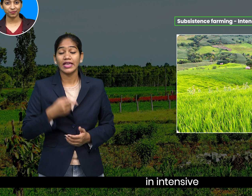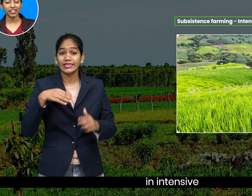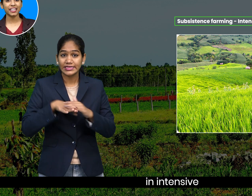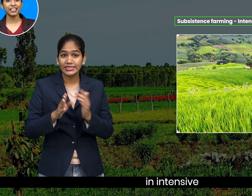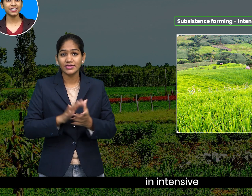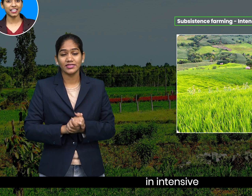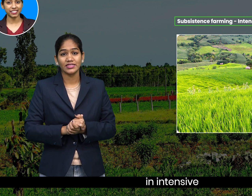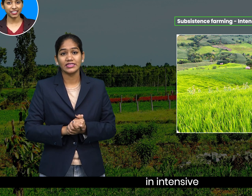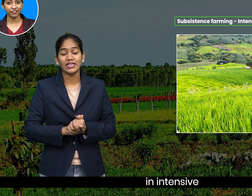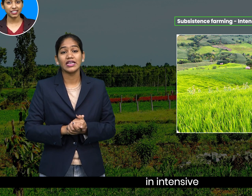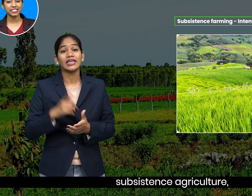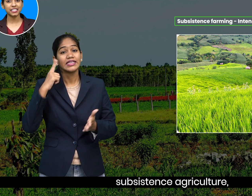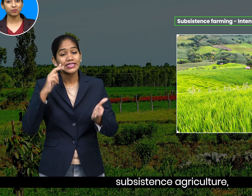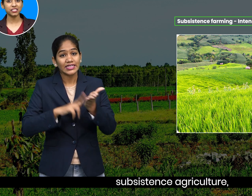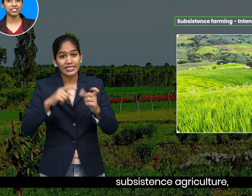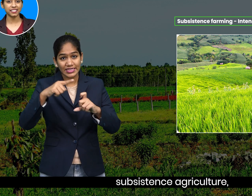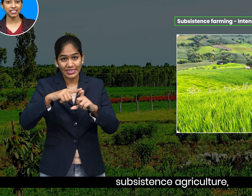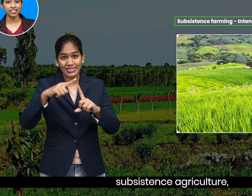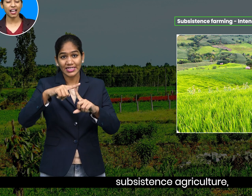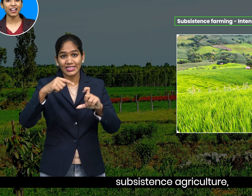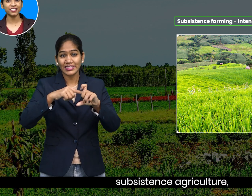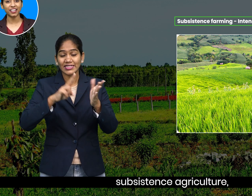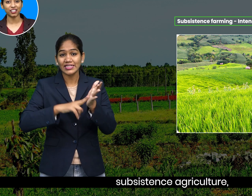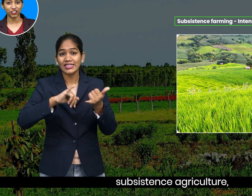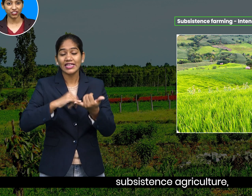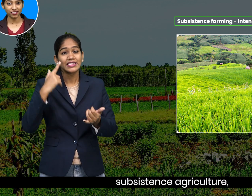In intensive subsistence agriculture,